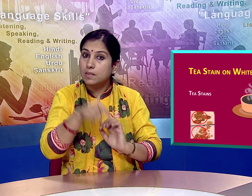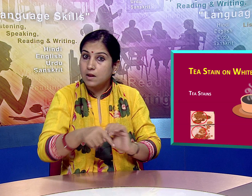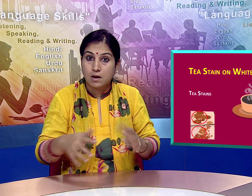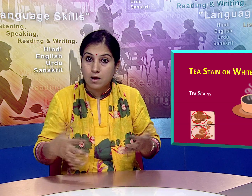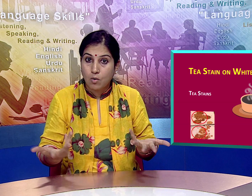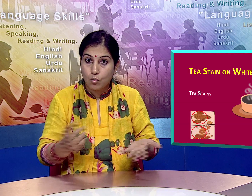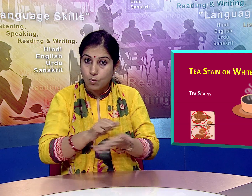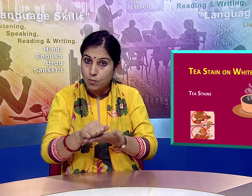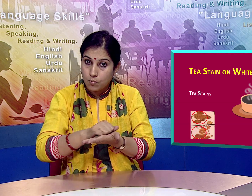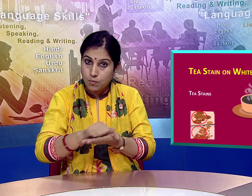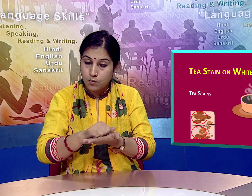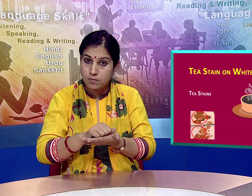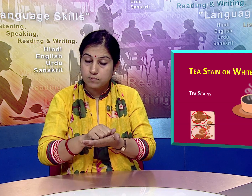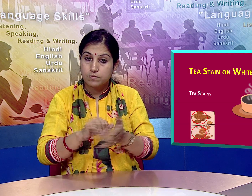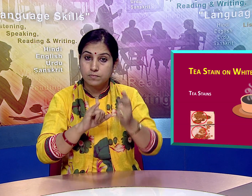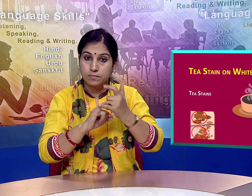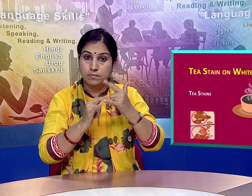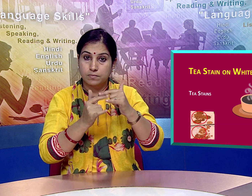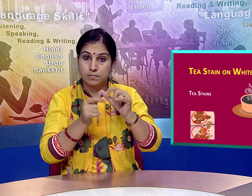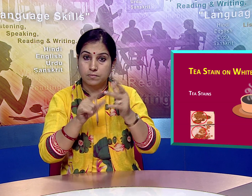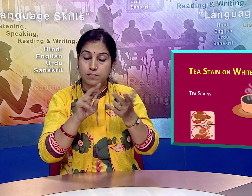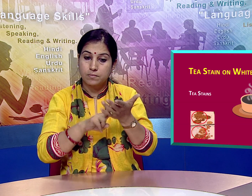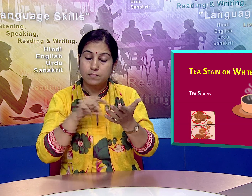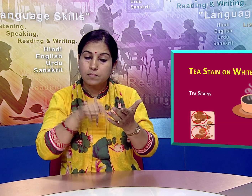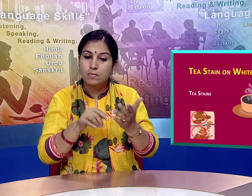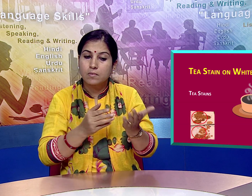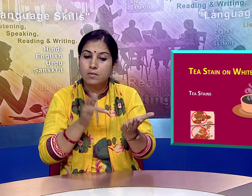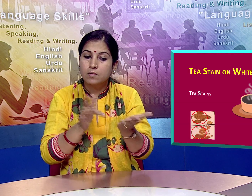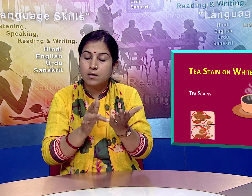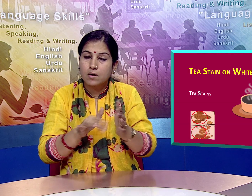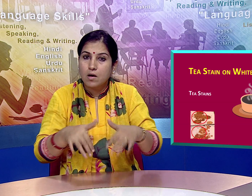then stain removal technique will include